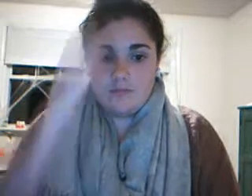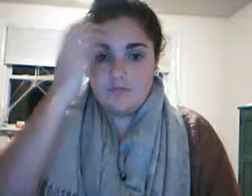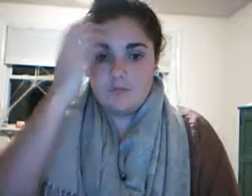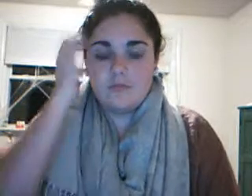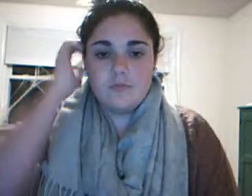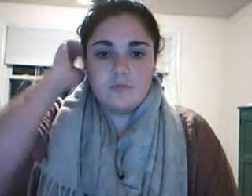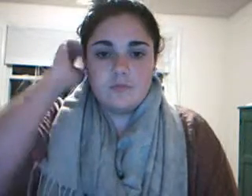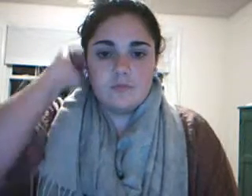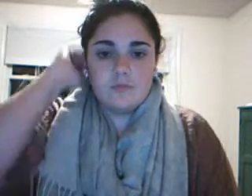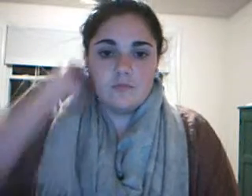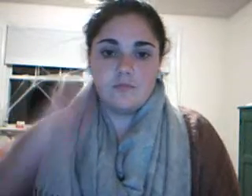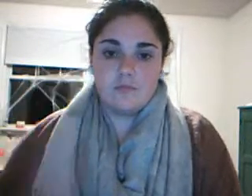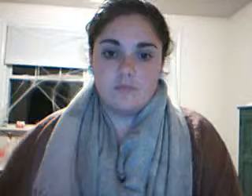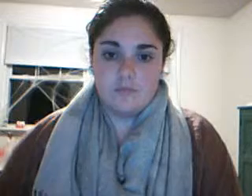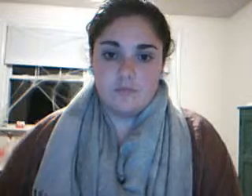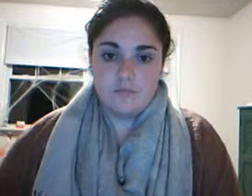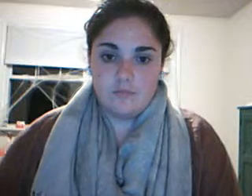This was the start in my life.